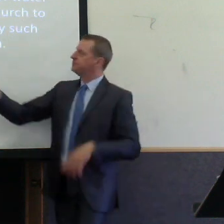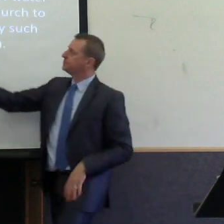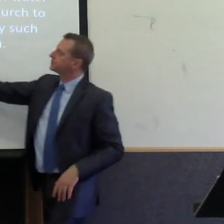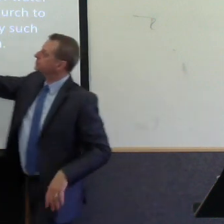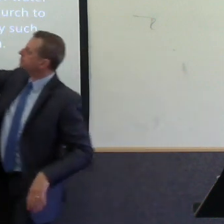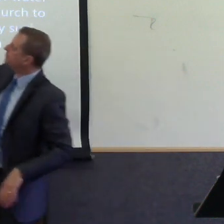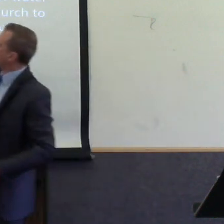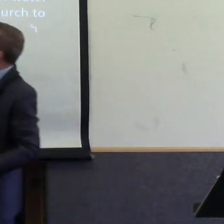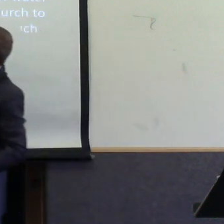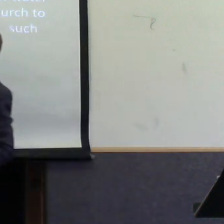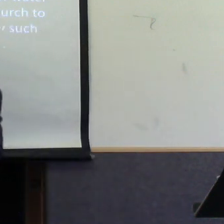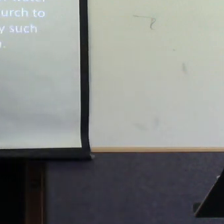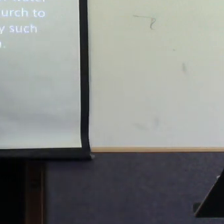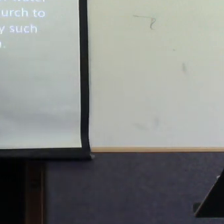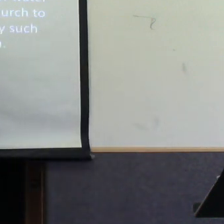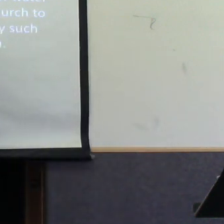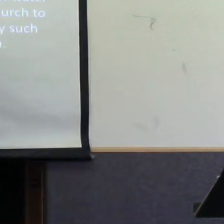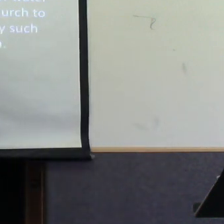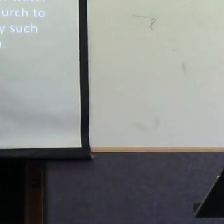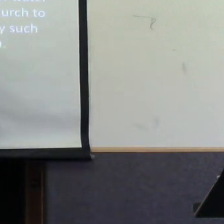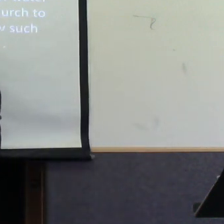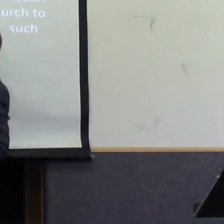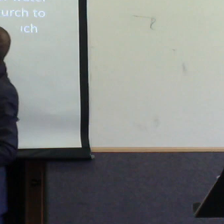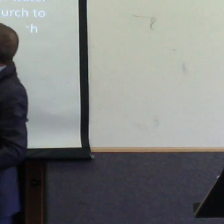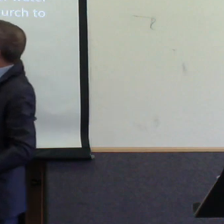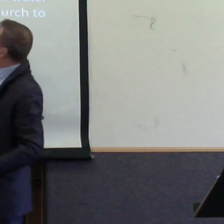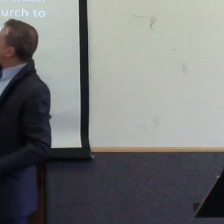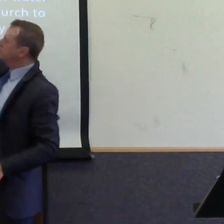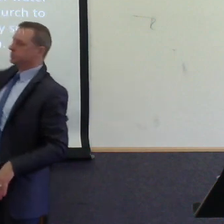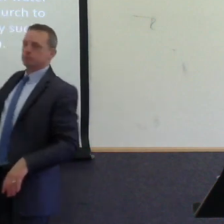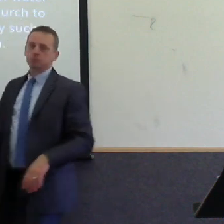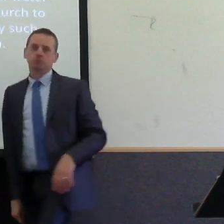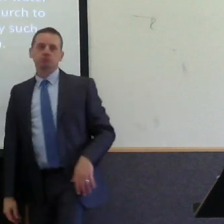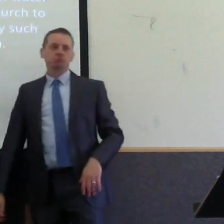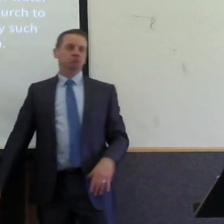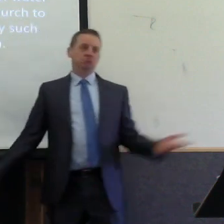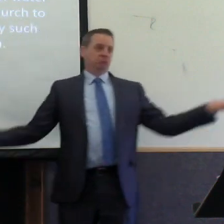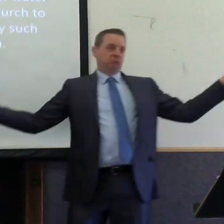helping. So, a husband's role is what? To love your wife.